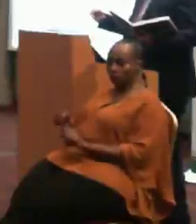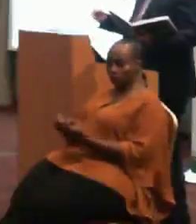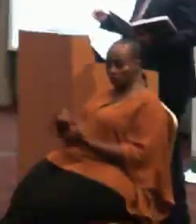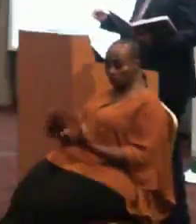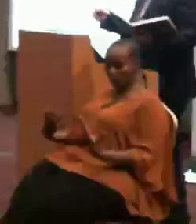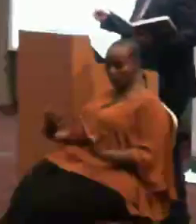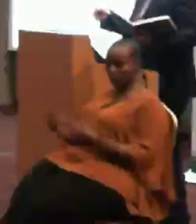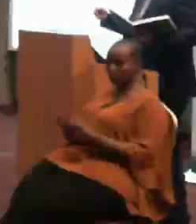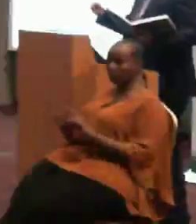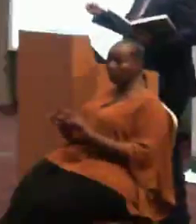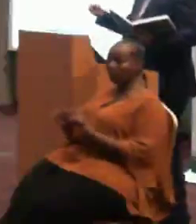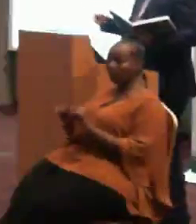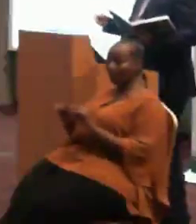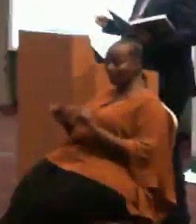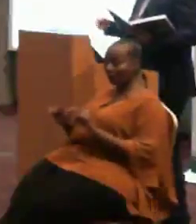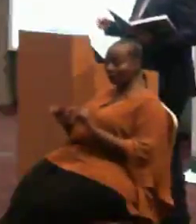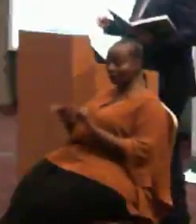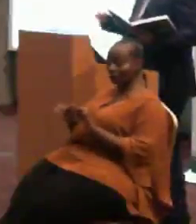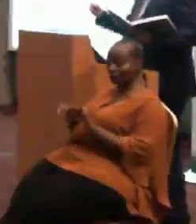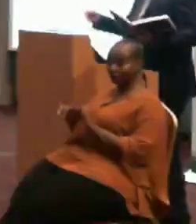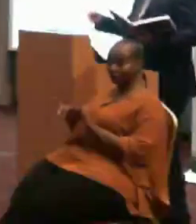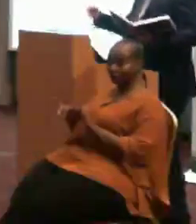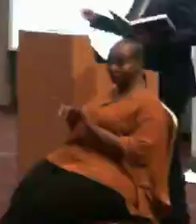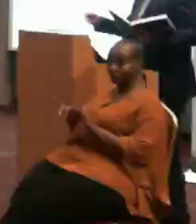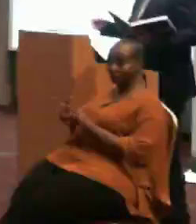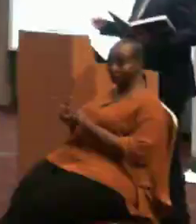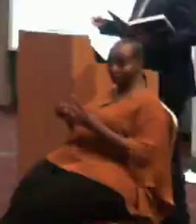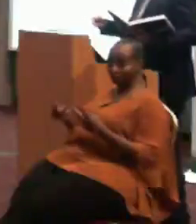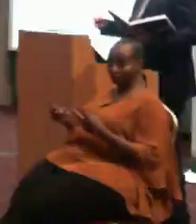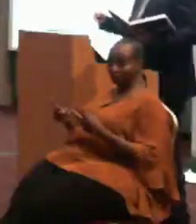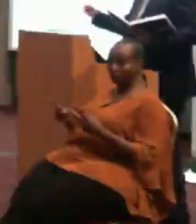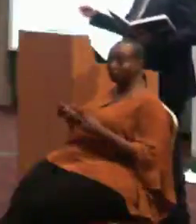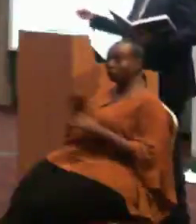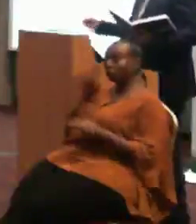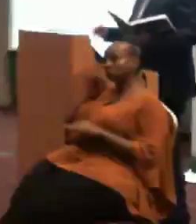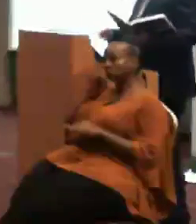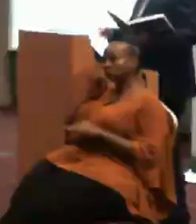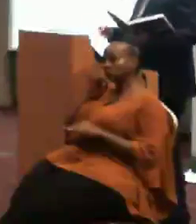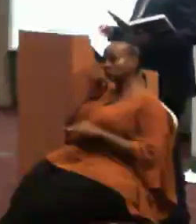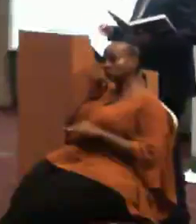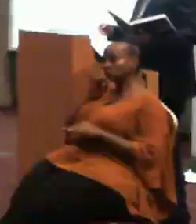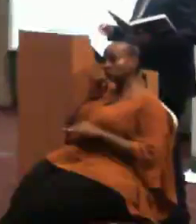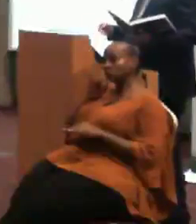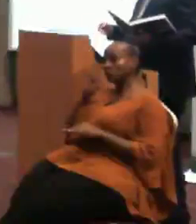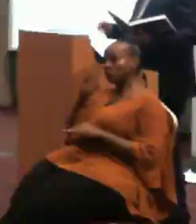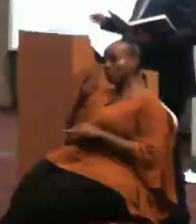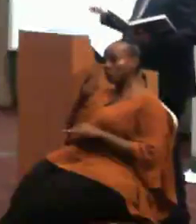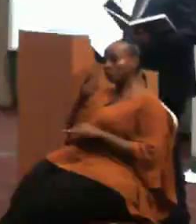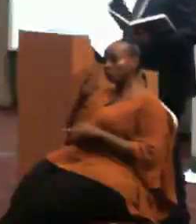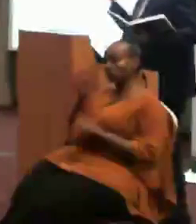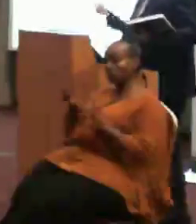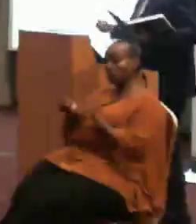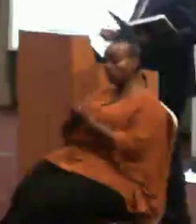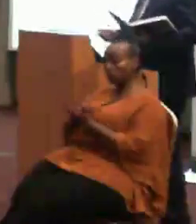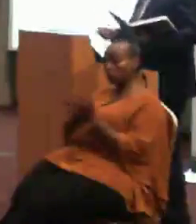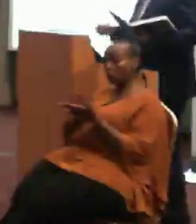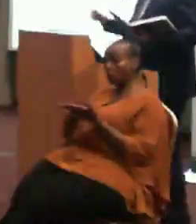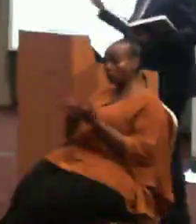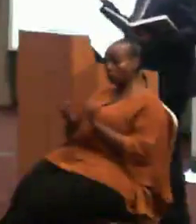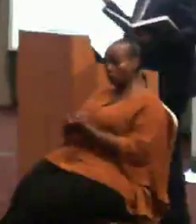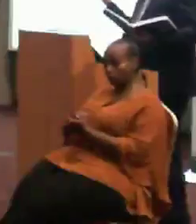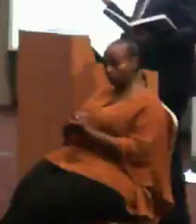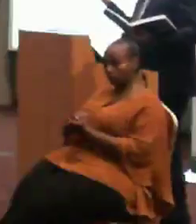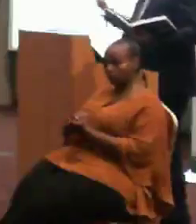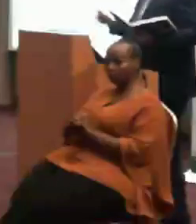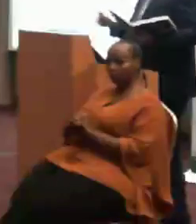at that level, the equity injections that you would require is not a once-off equity injection. You've seen in